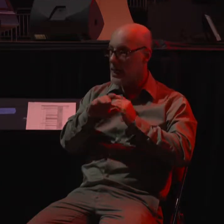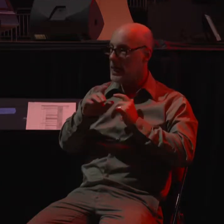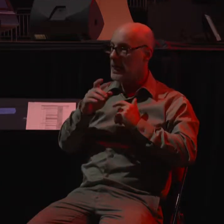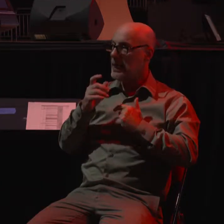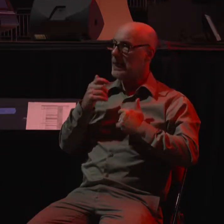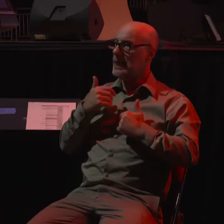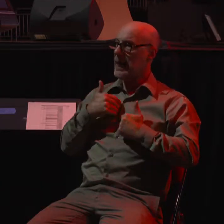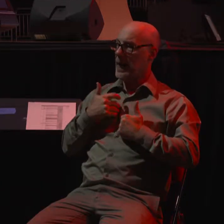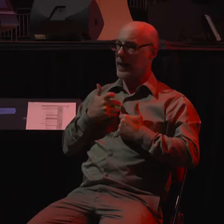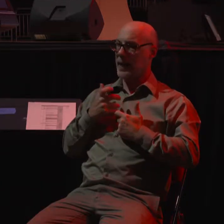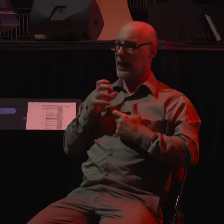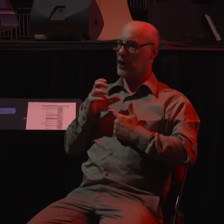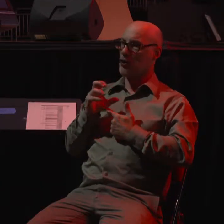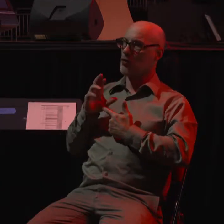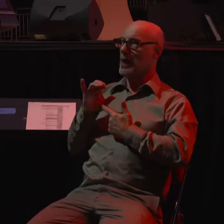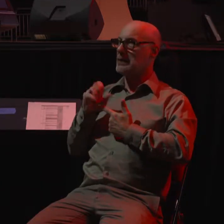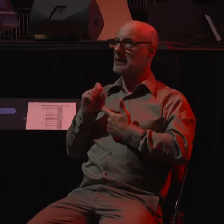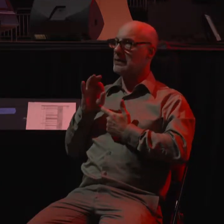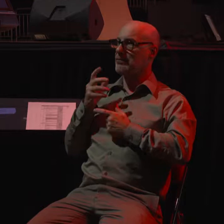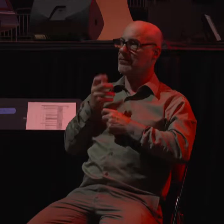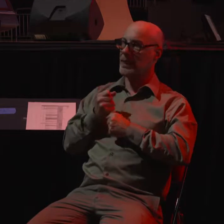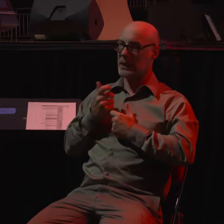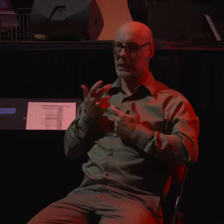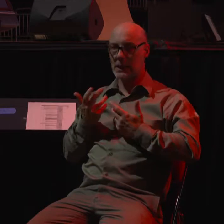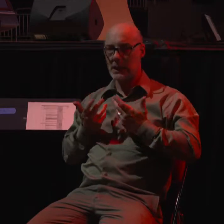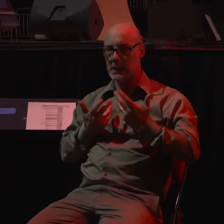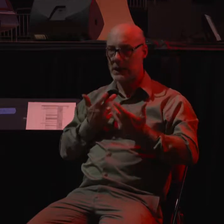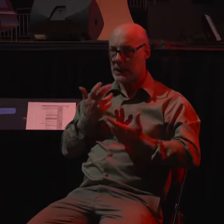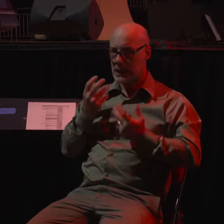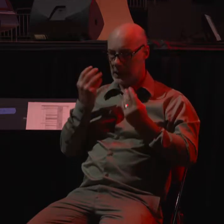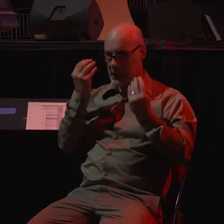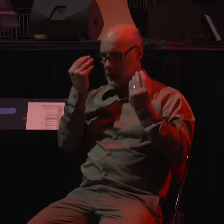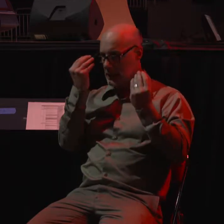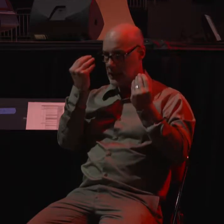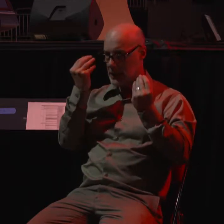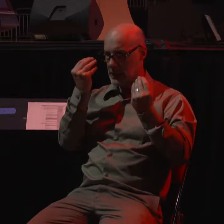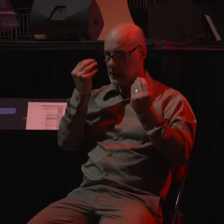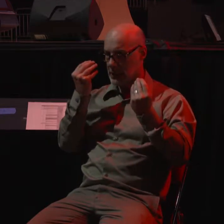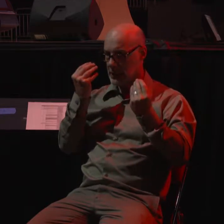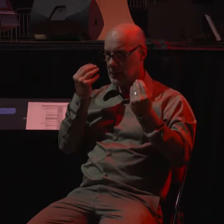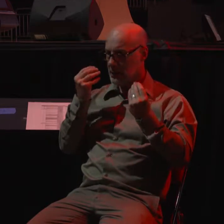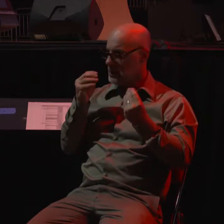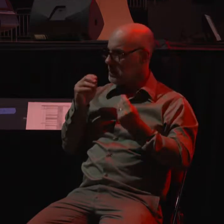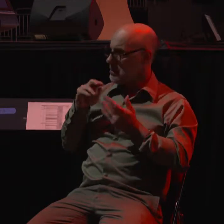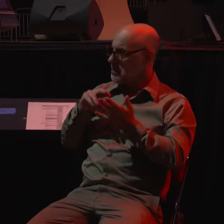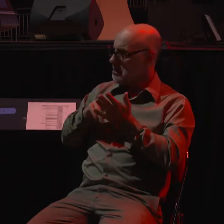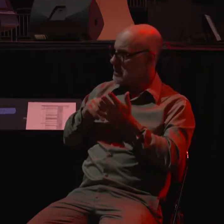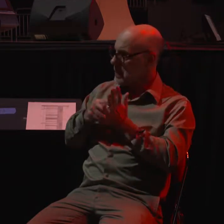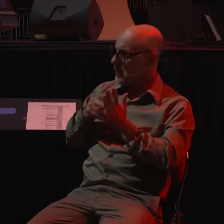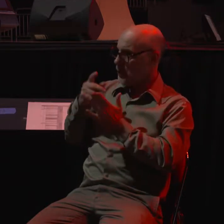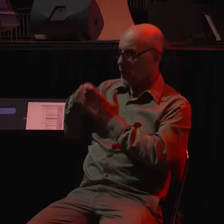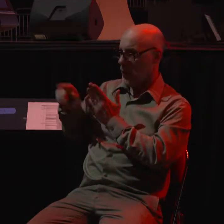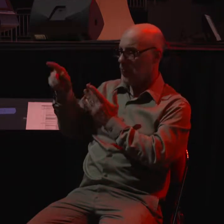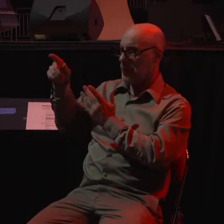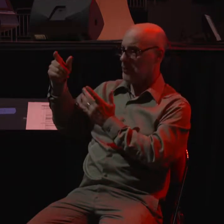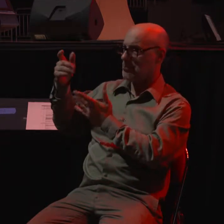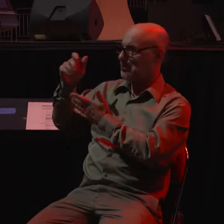of faith, in which he was wondering whether or not the faith that he had been